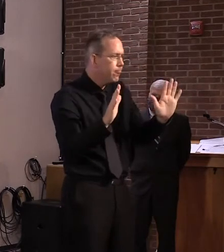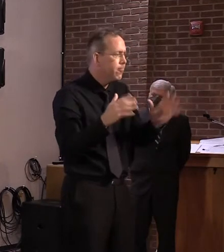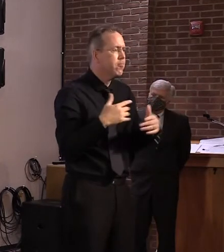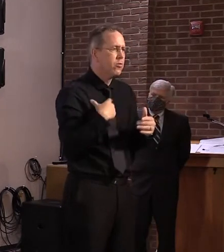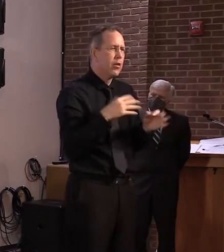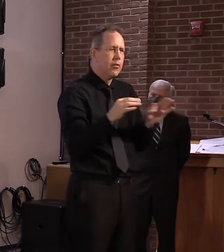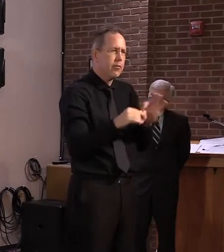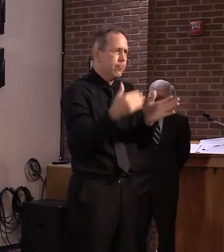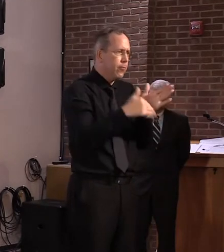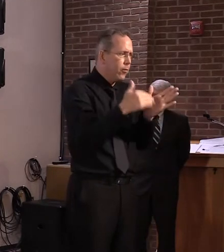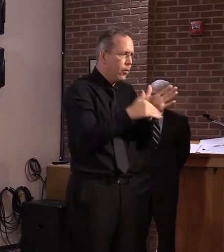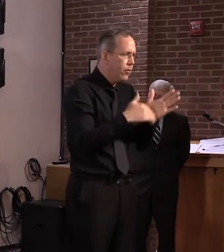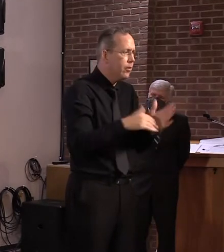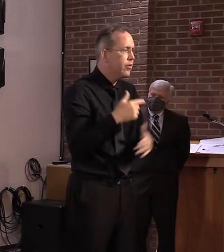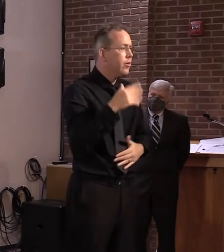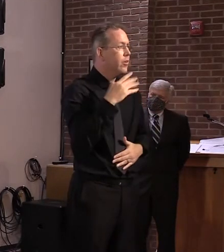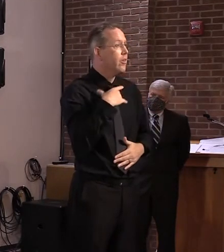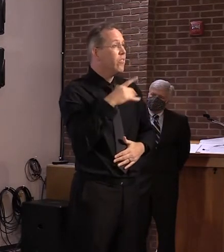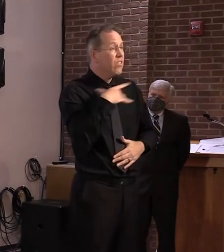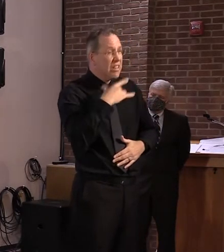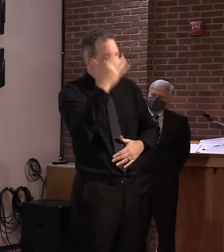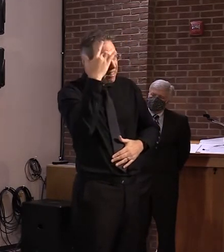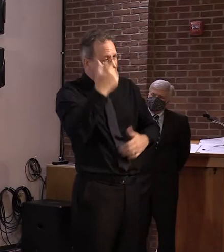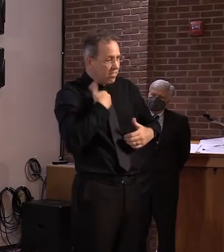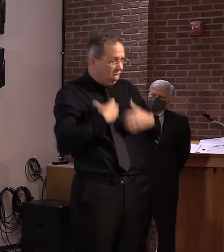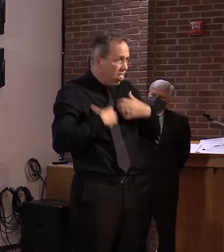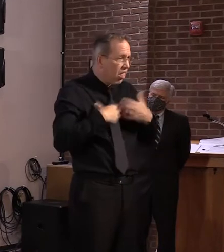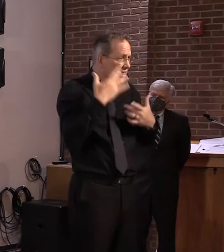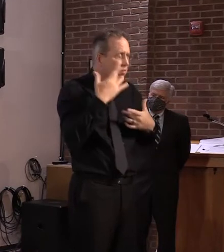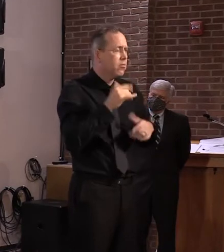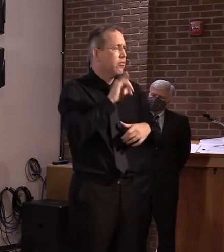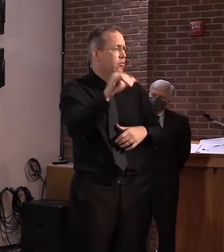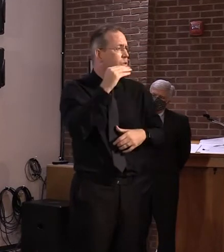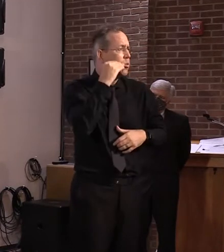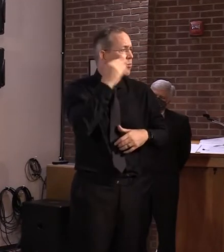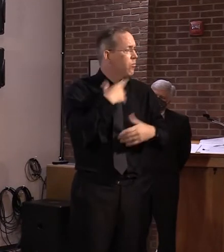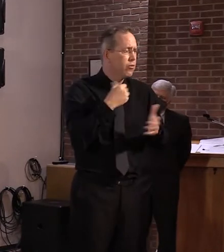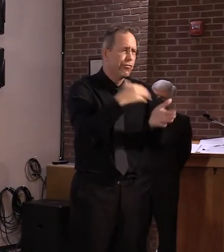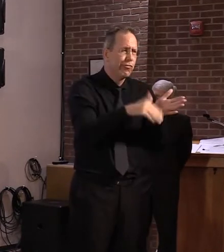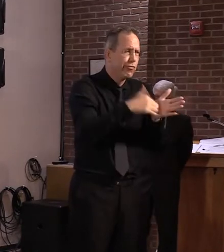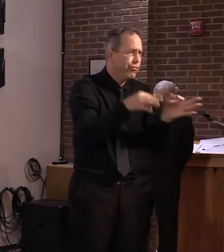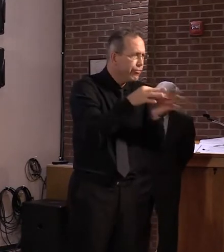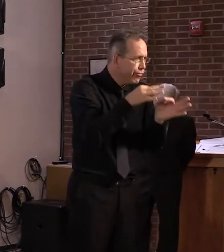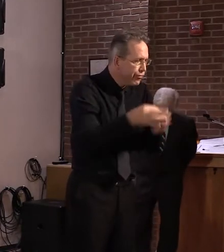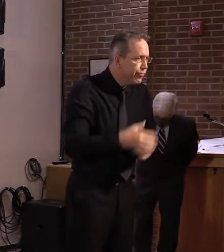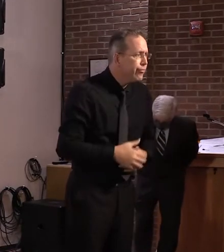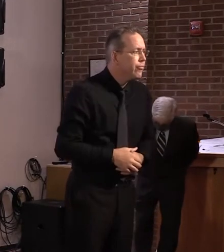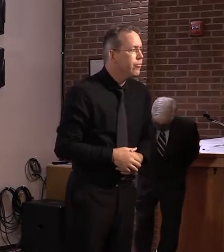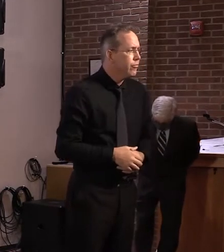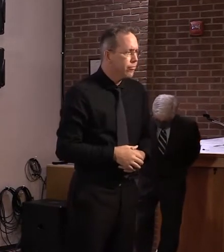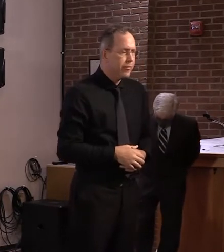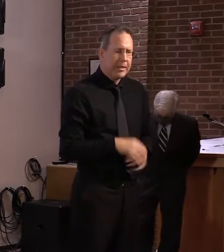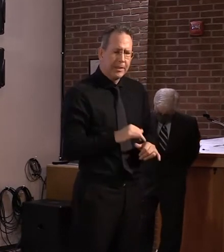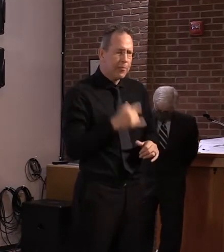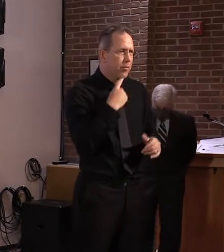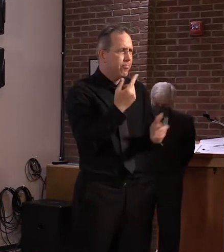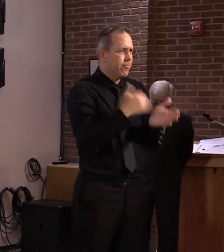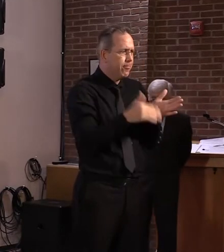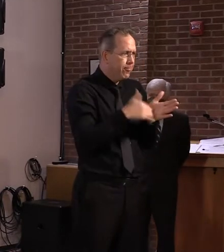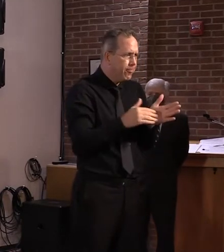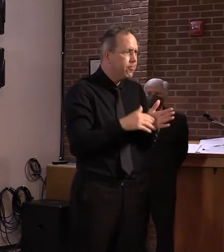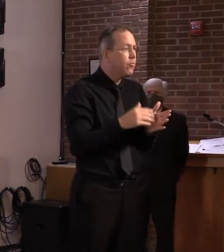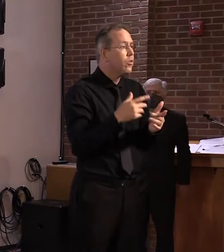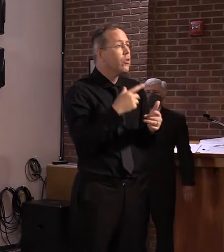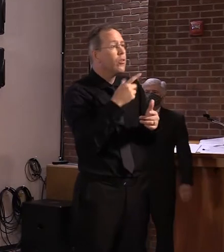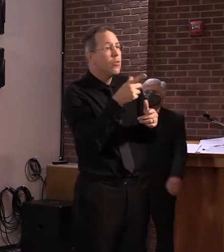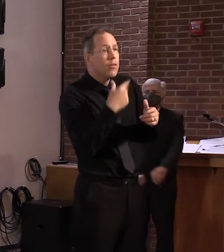you're sick, stay away from others, stay home. So those adhere to people, whether they're visiting here